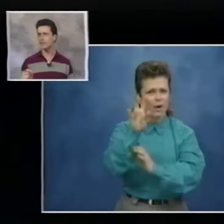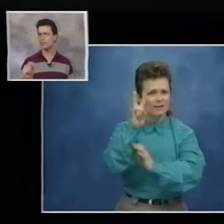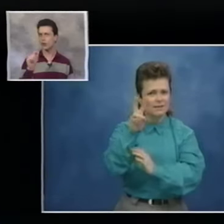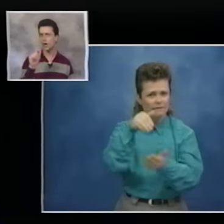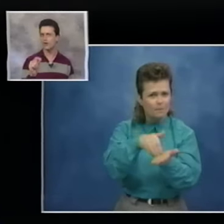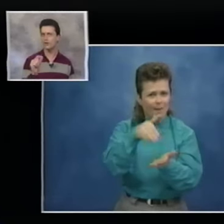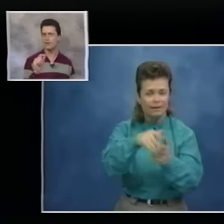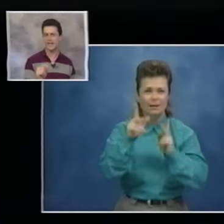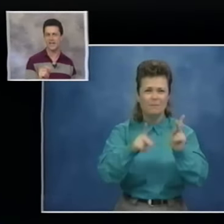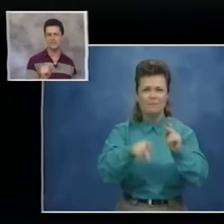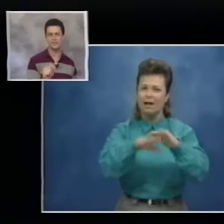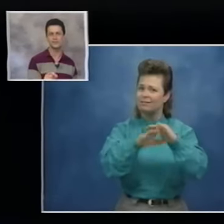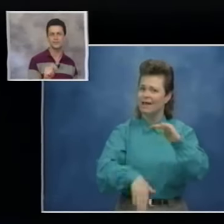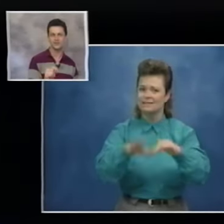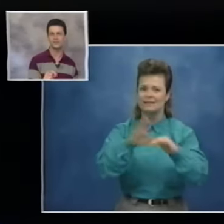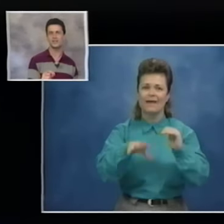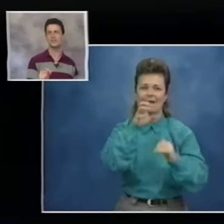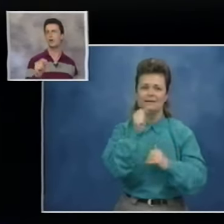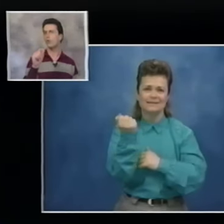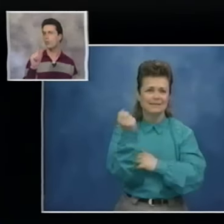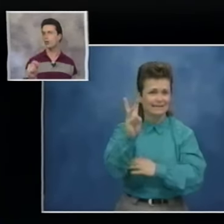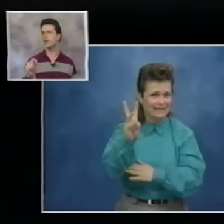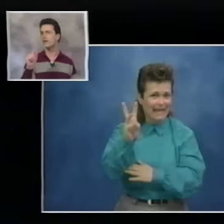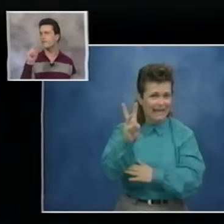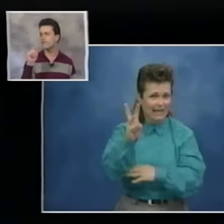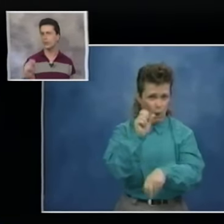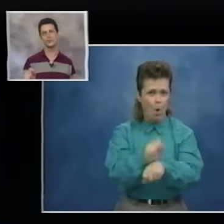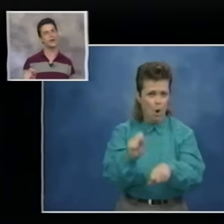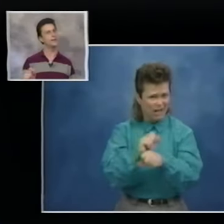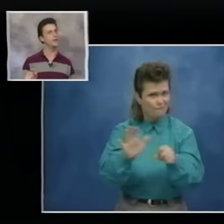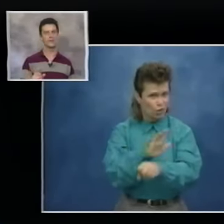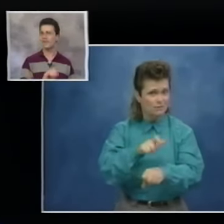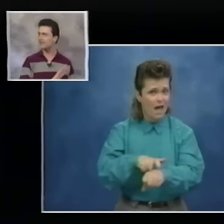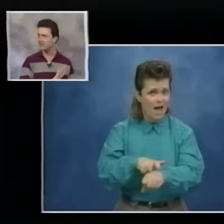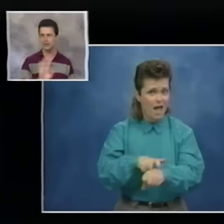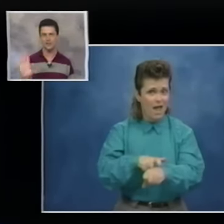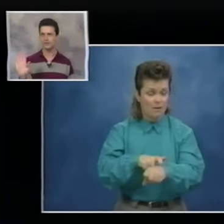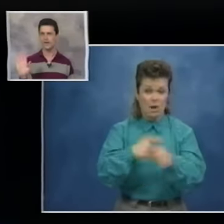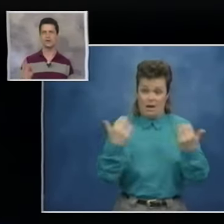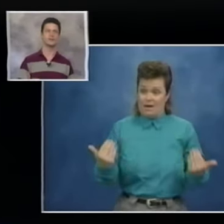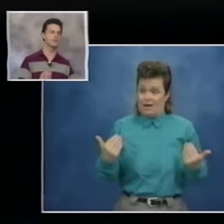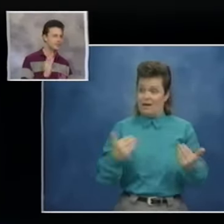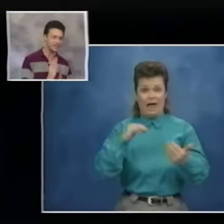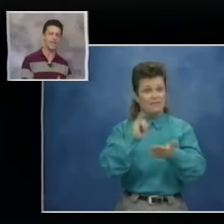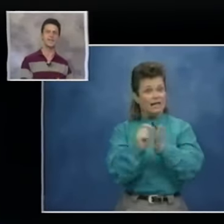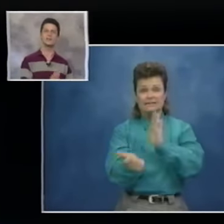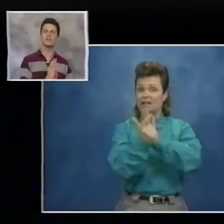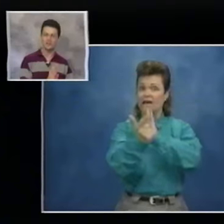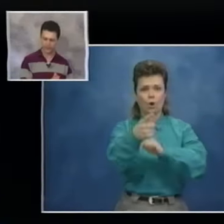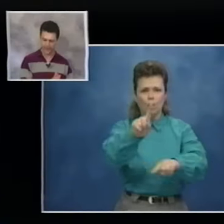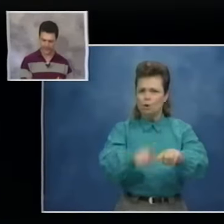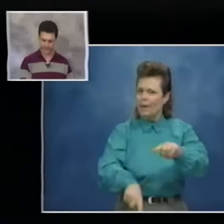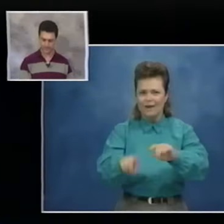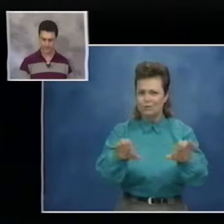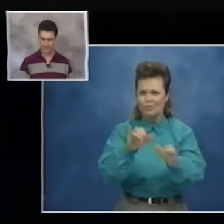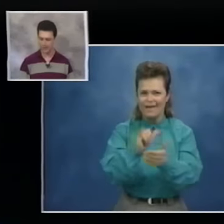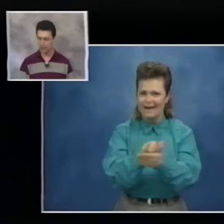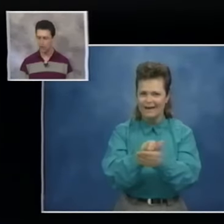million people under the age of 16 working full-time. That's illegal now. You can't do